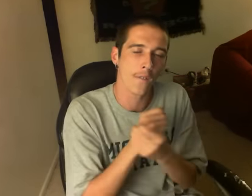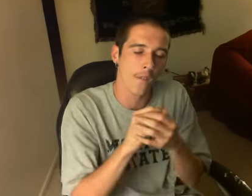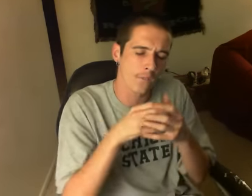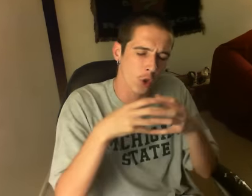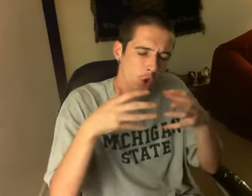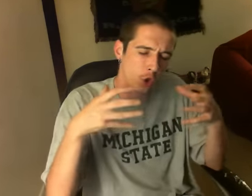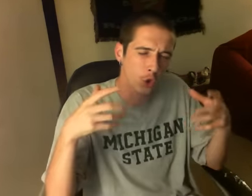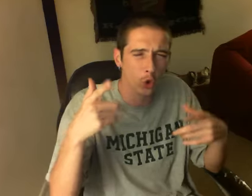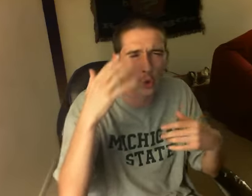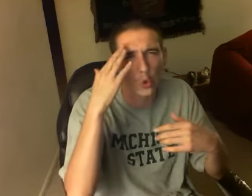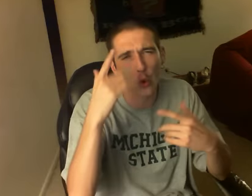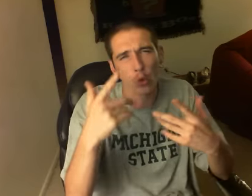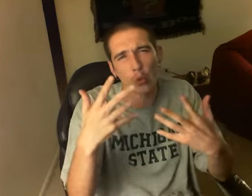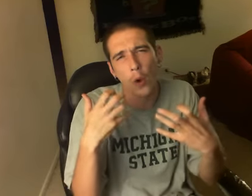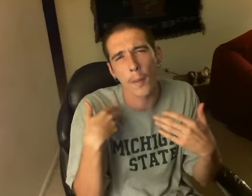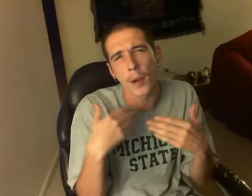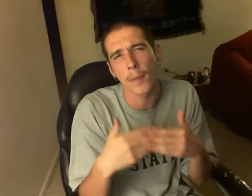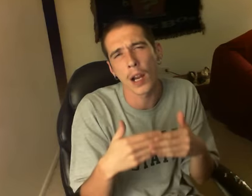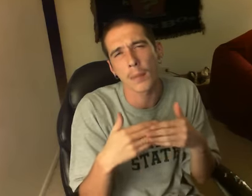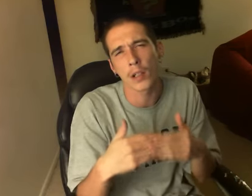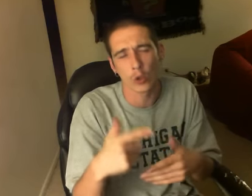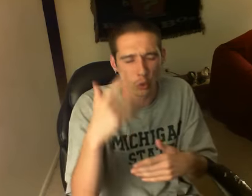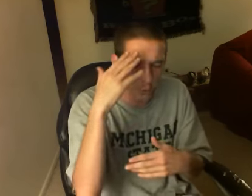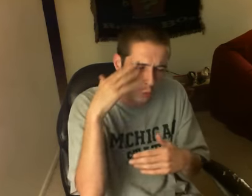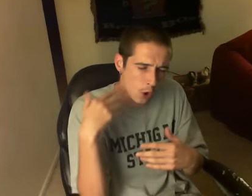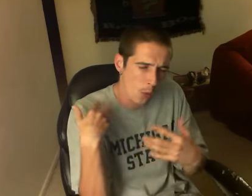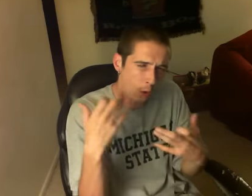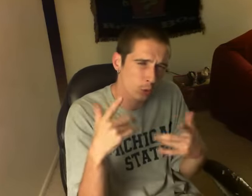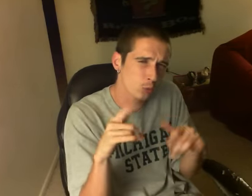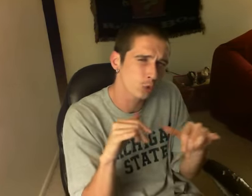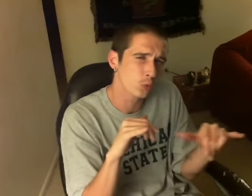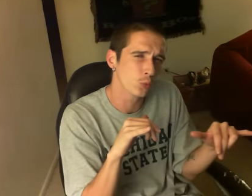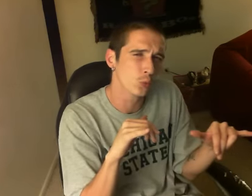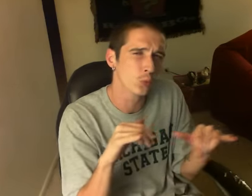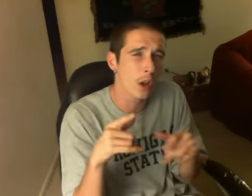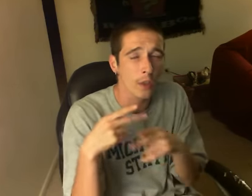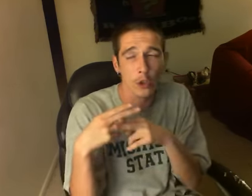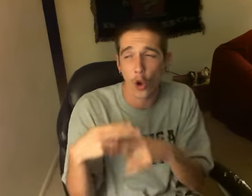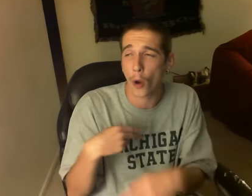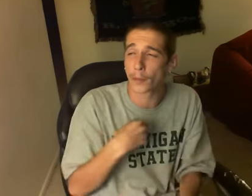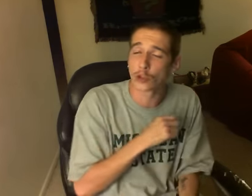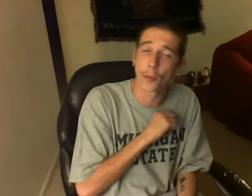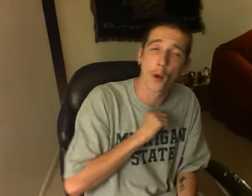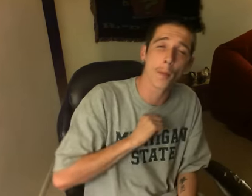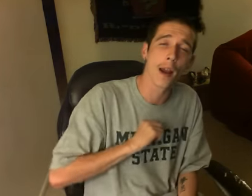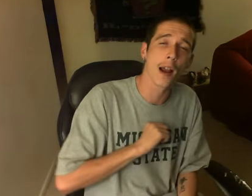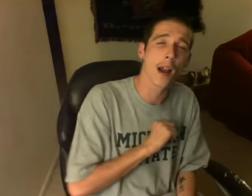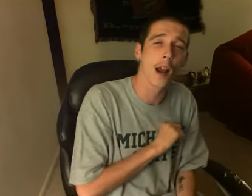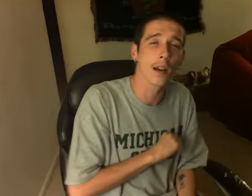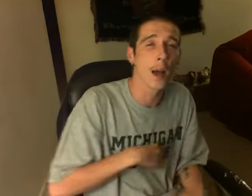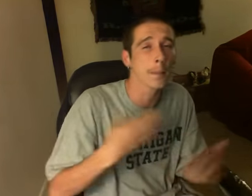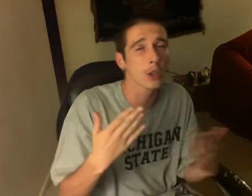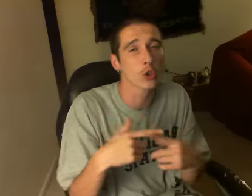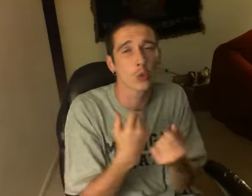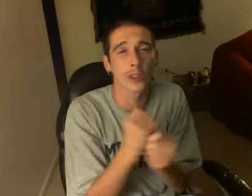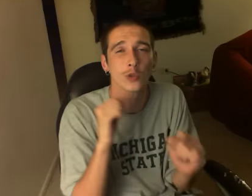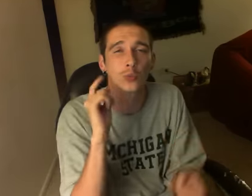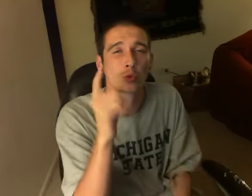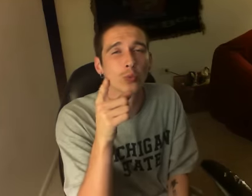love unfurl. You know you want me, baby. You know I want you too. They call me Superman. I'm here to rescue